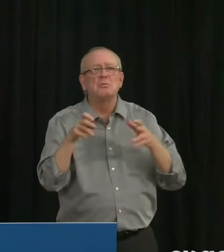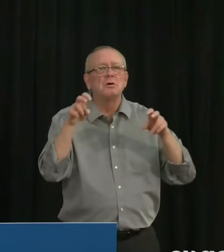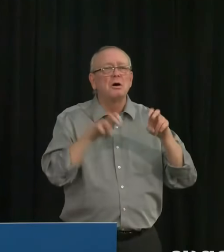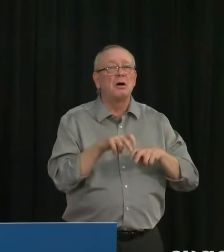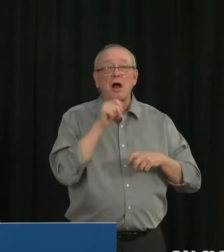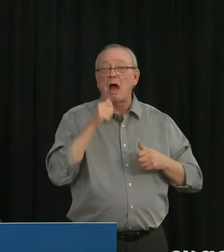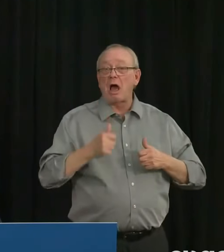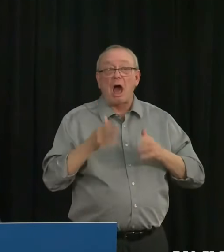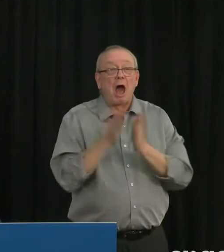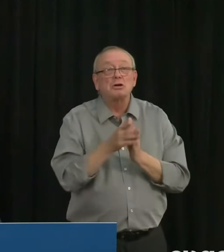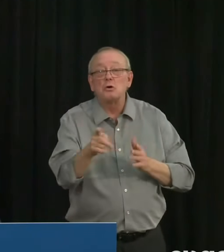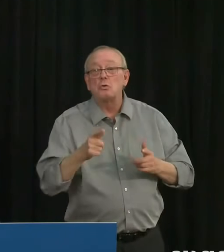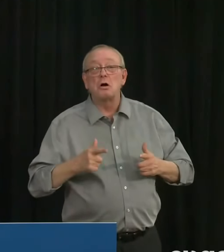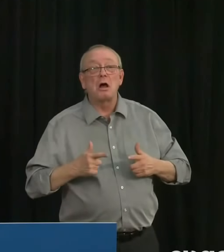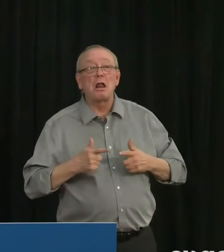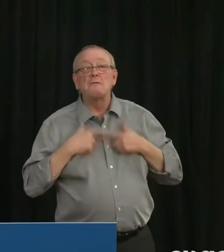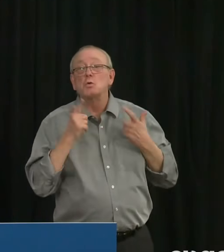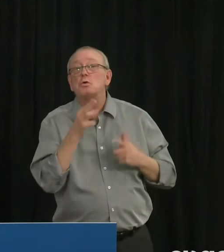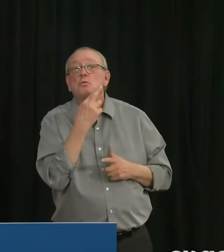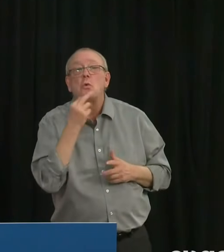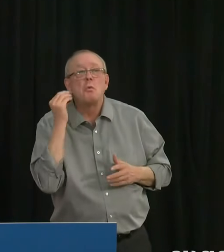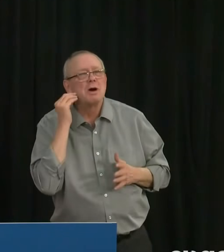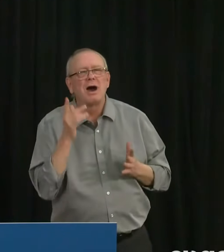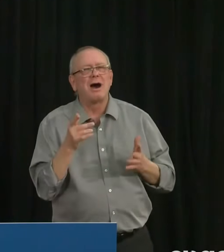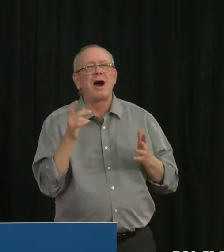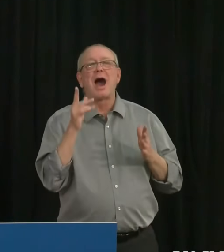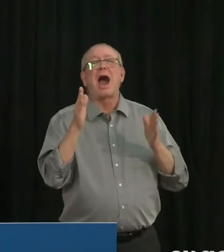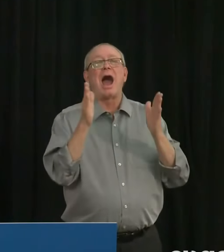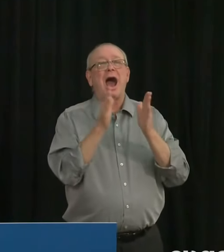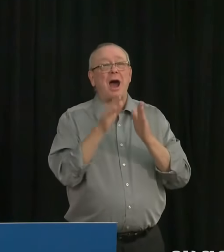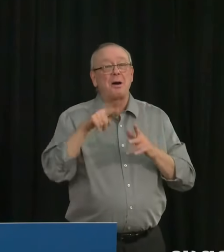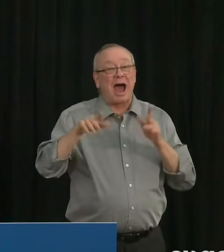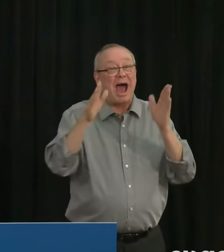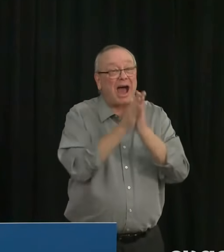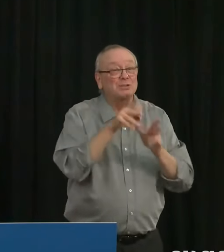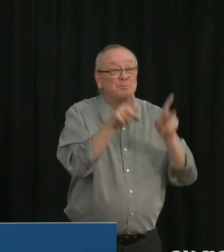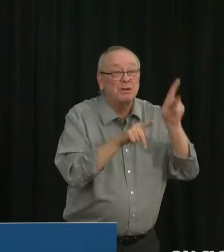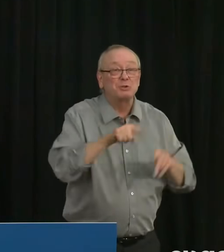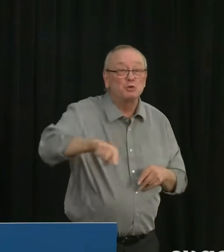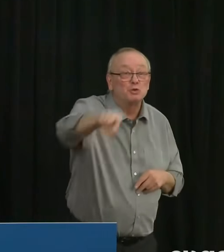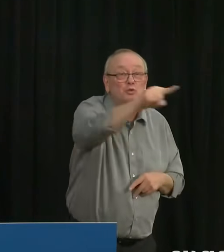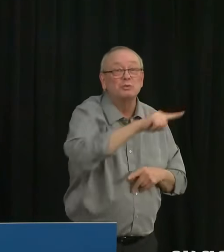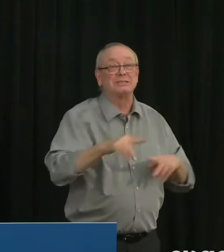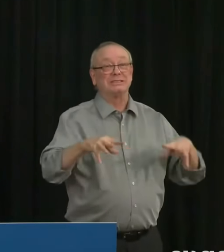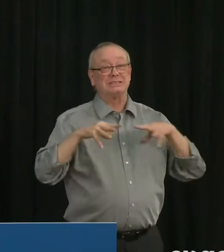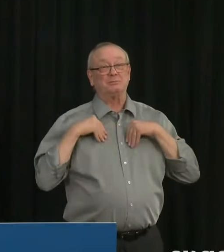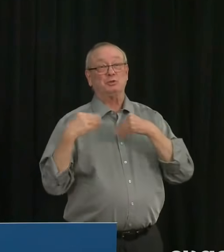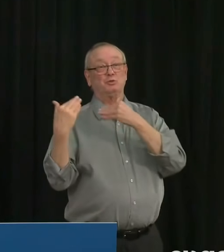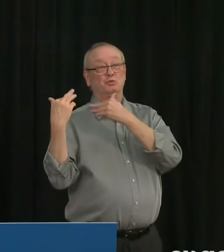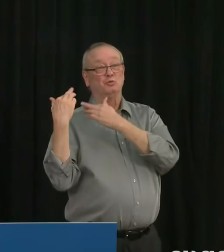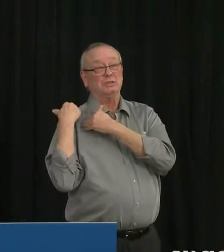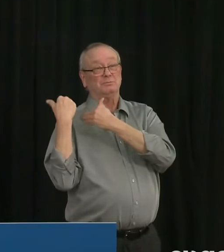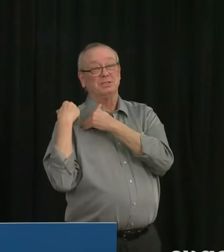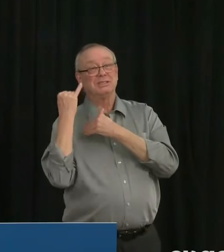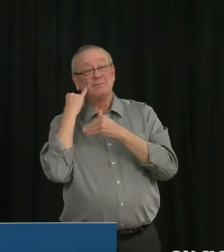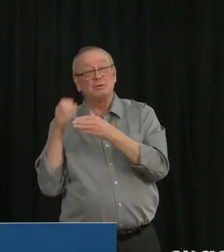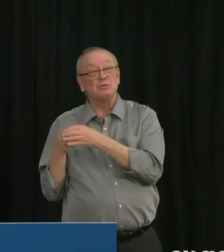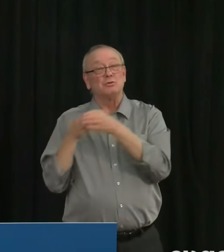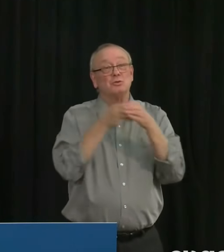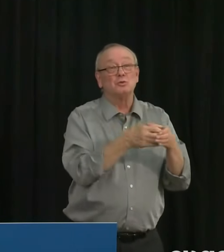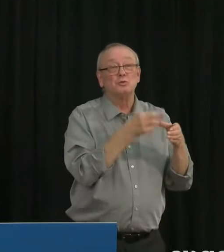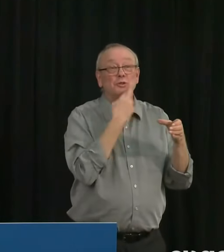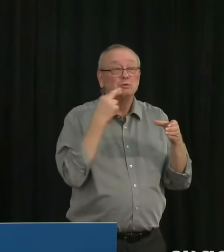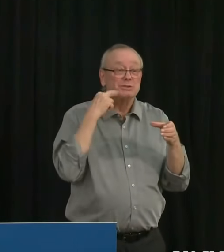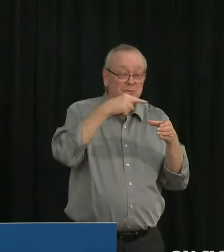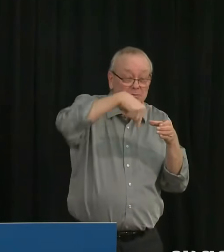that. We're asking for Albertans to take the responsibility for when they do in-person dining, for them to be going